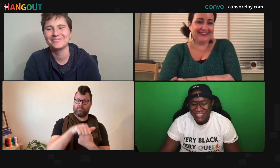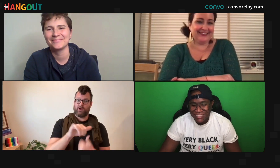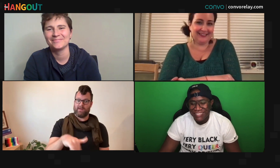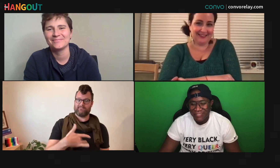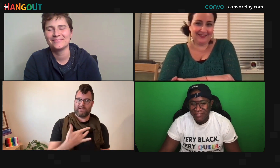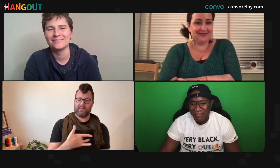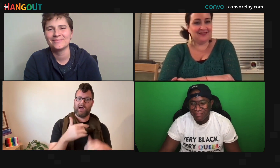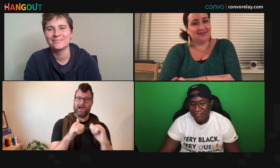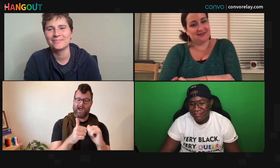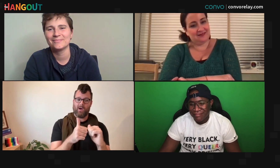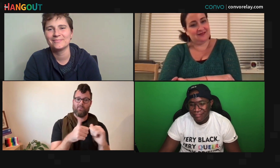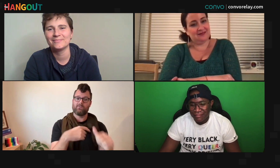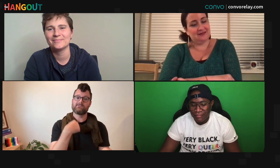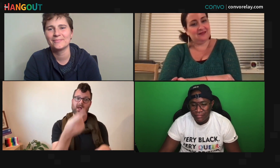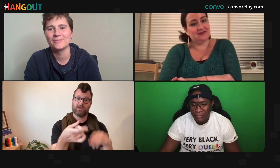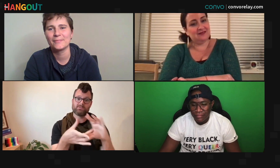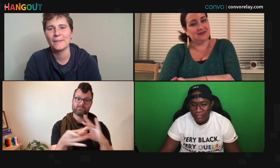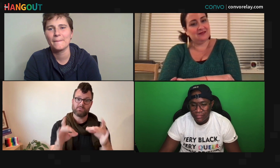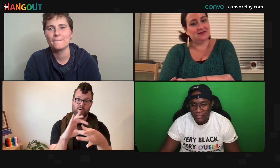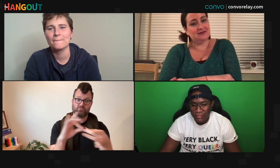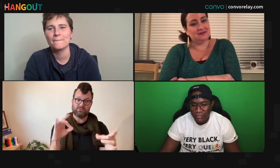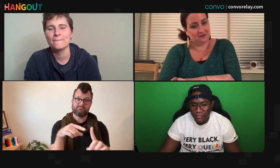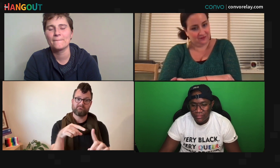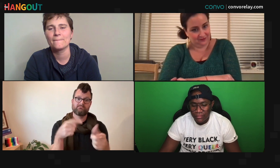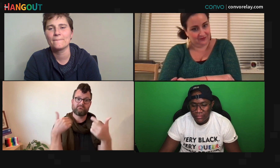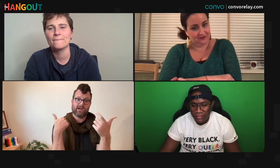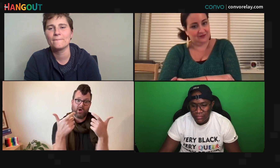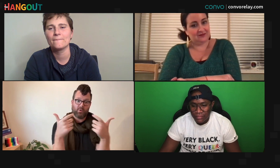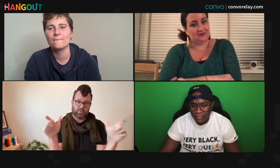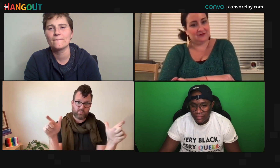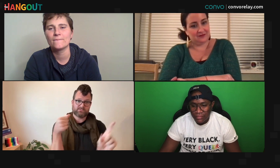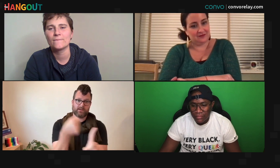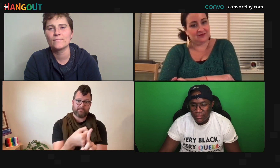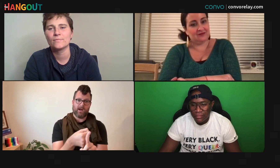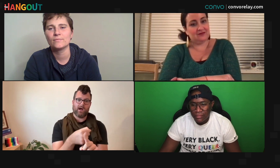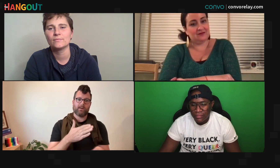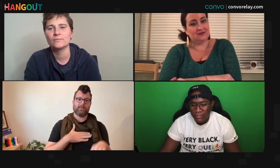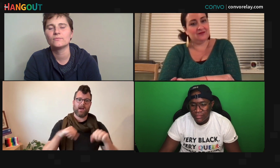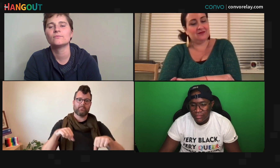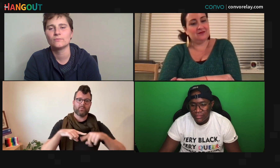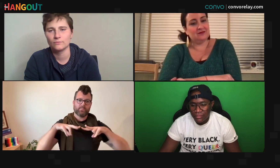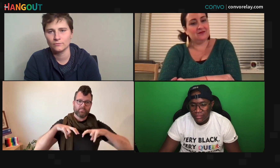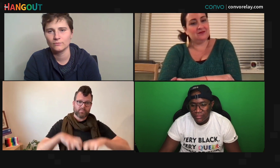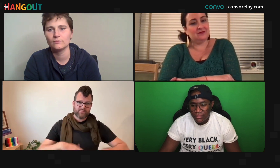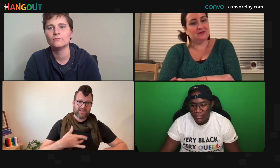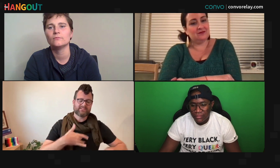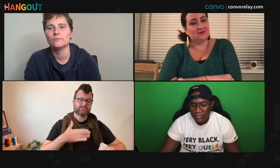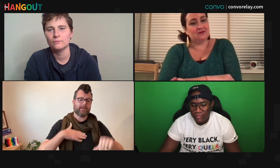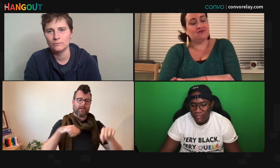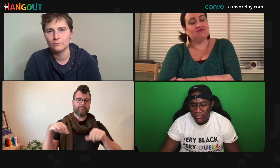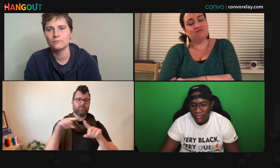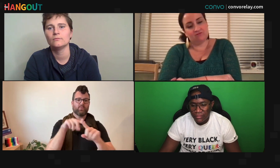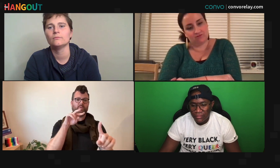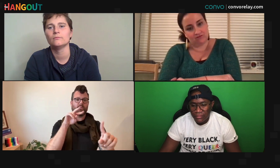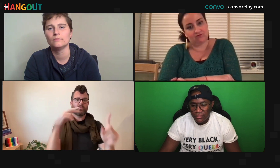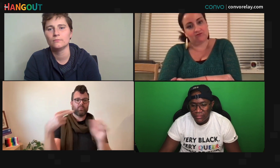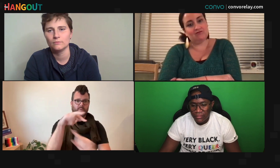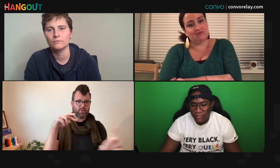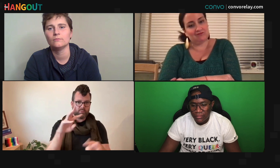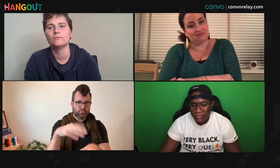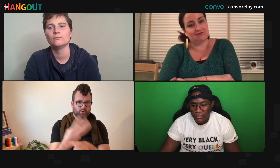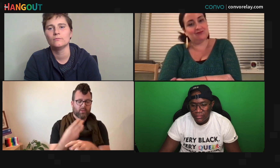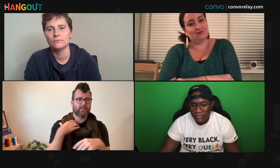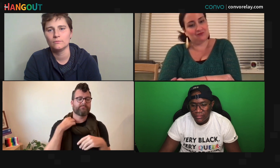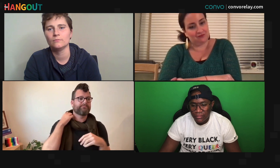love books? I don't know, but I remember that feeling, how it would tell you a story. And that story had a huge impact